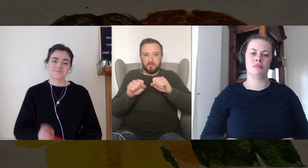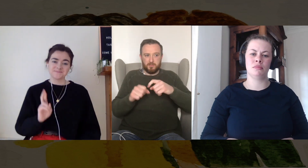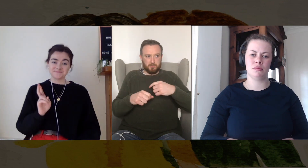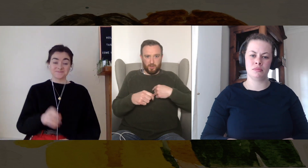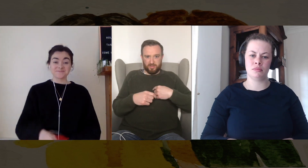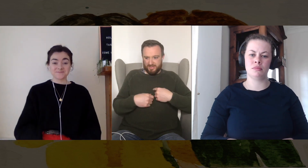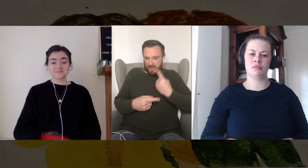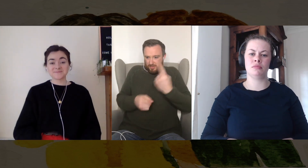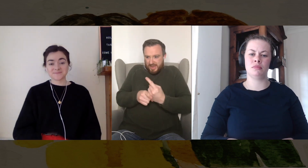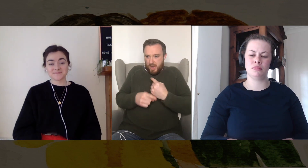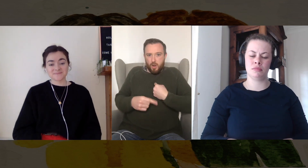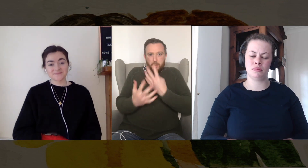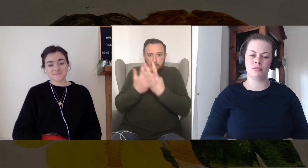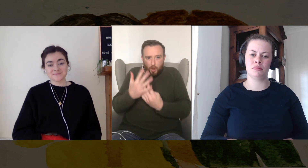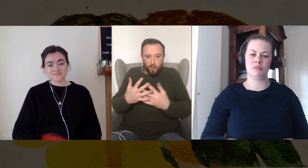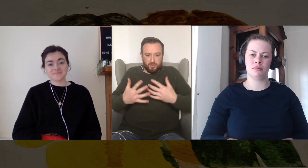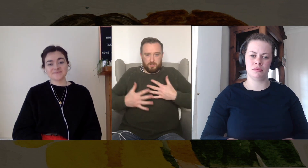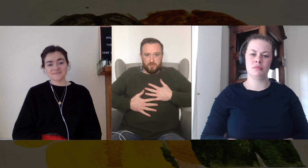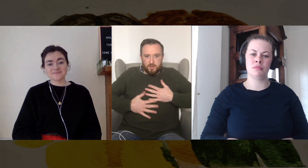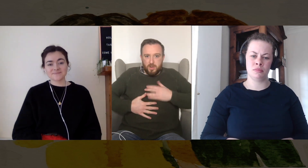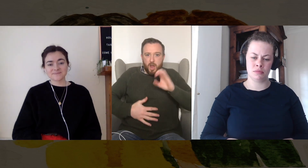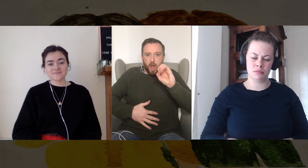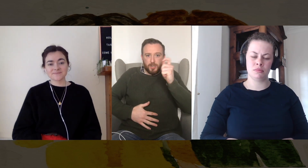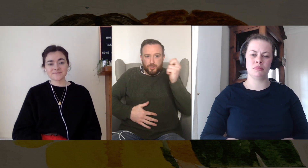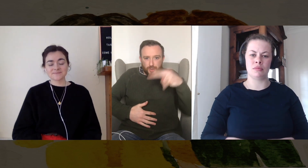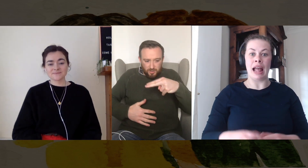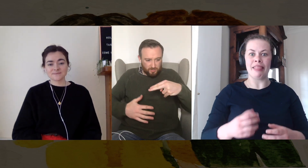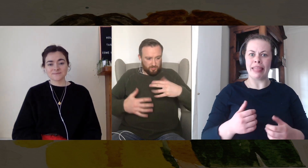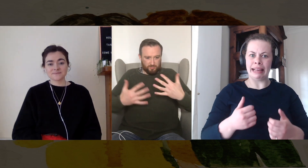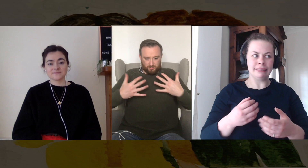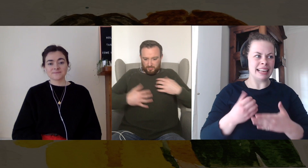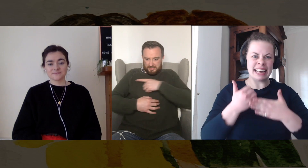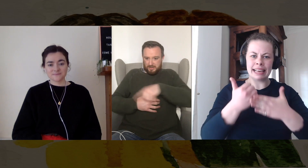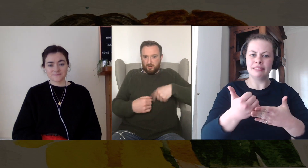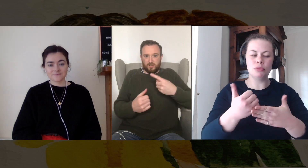inward. But all of the